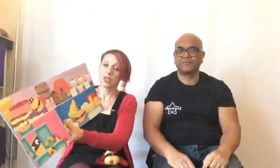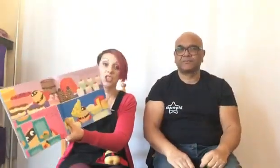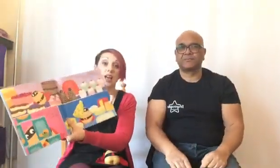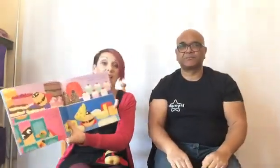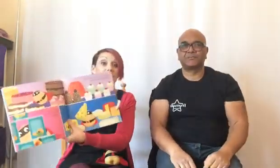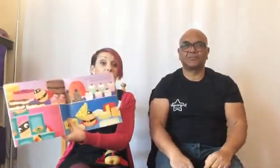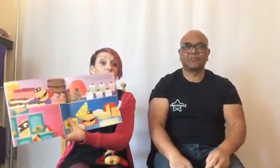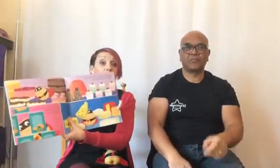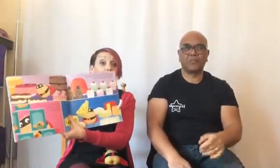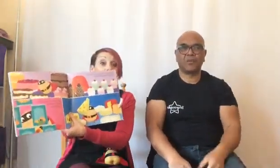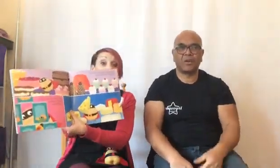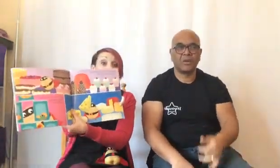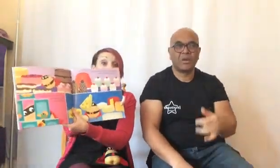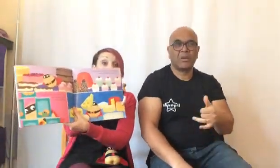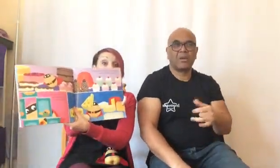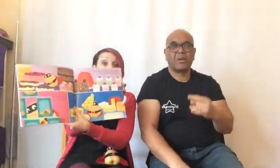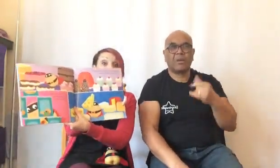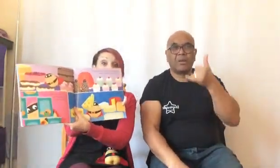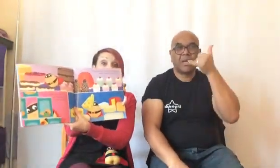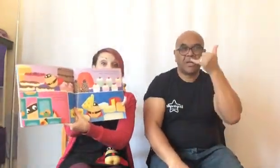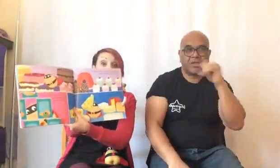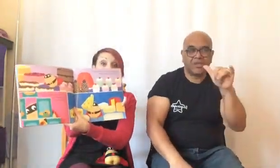He checked the cheese